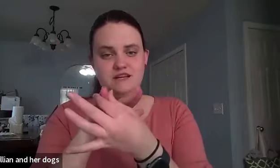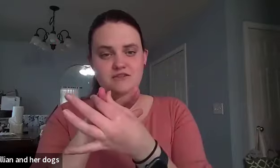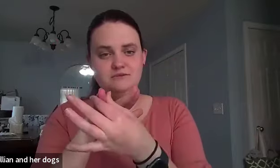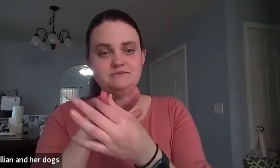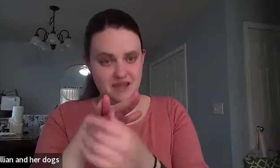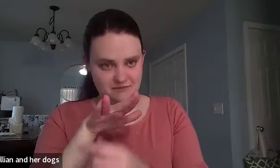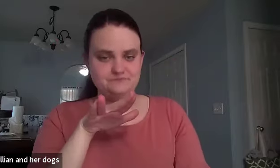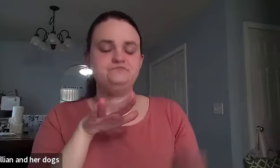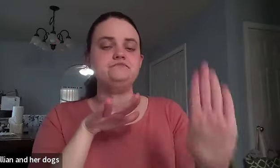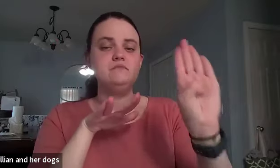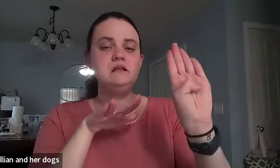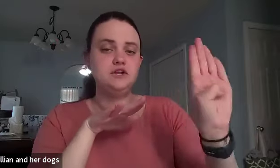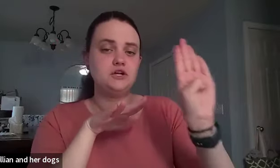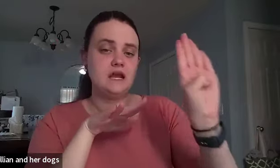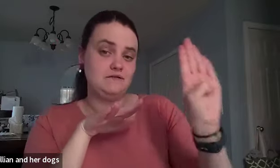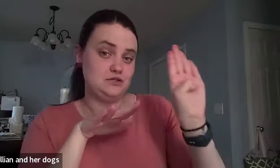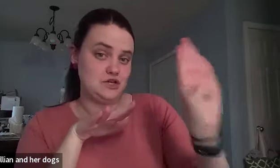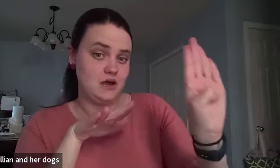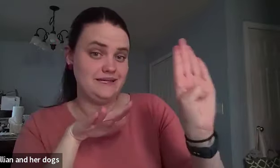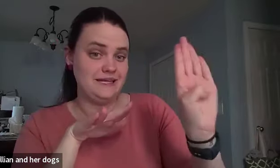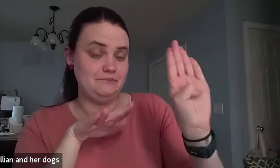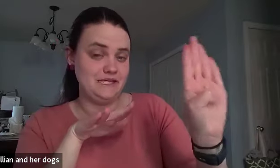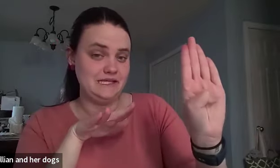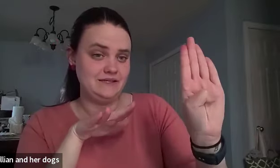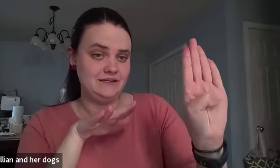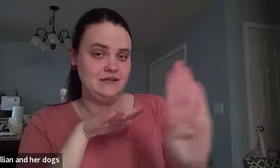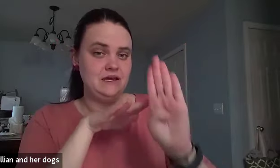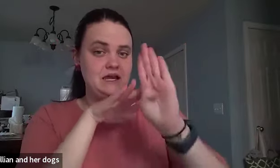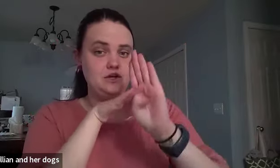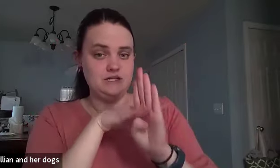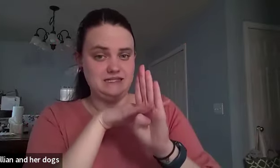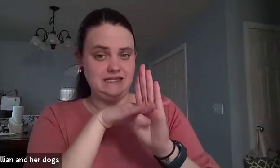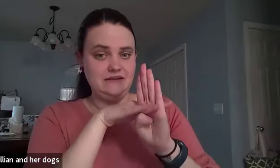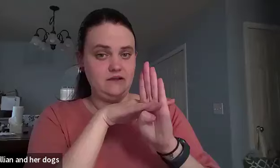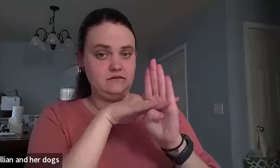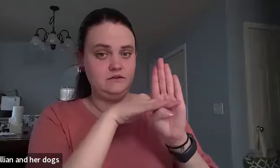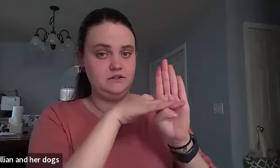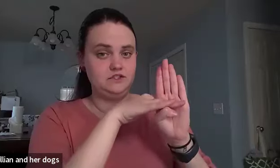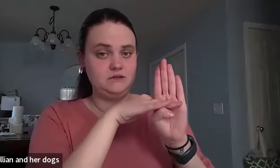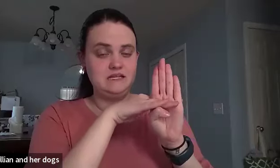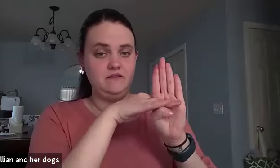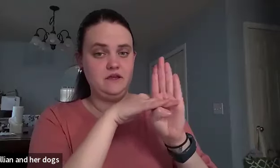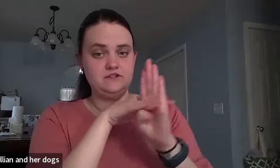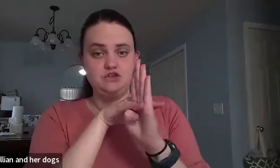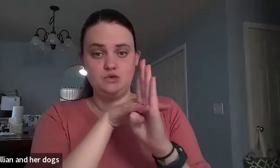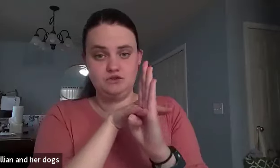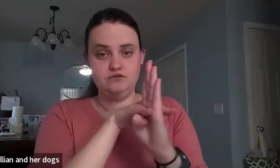are together. Yeah. And you're gonna have your dominant in a B, and you're gonna stick it in there. So it's like there's the dorsal